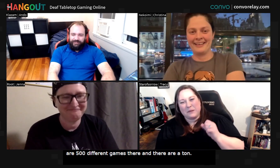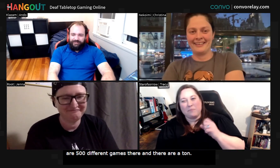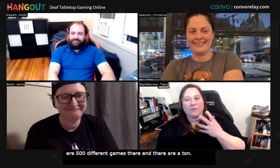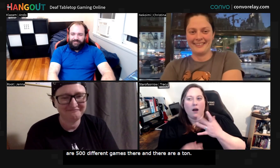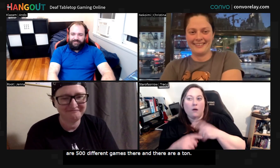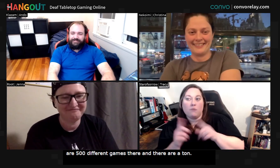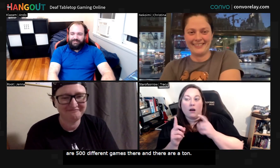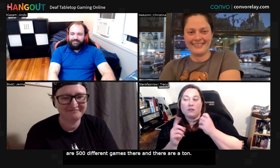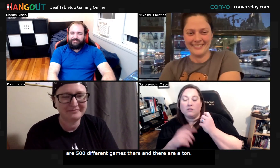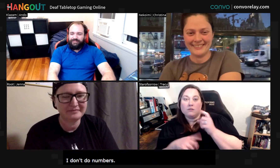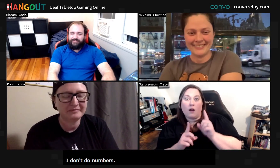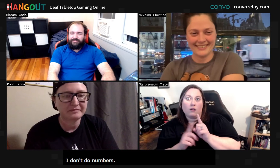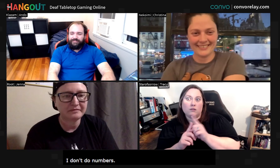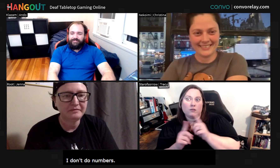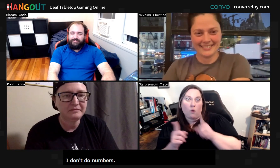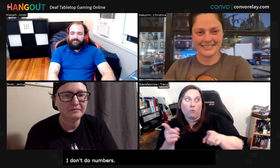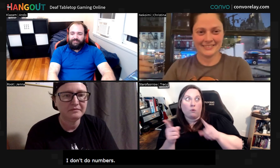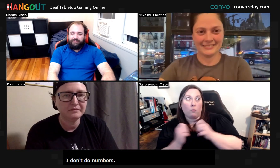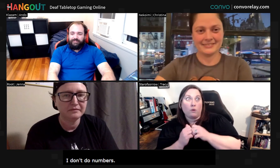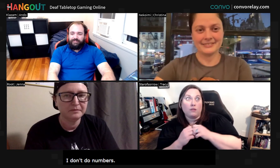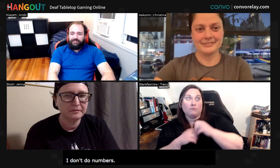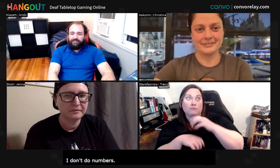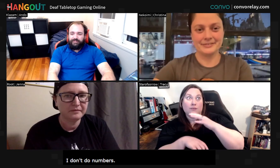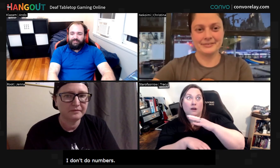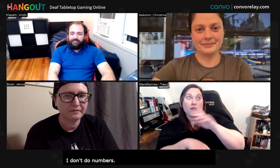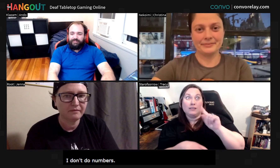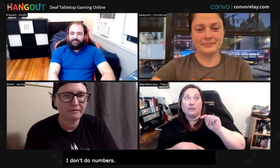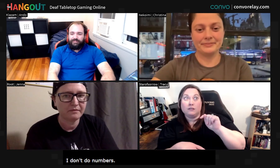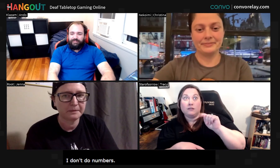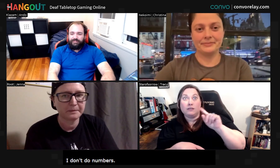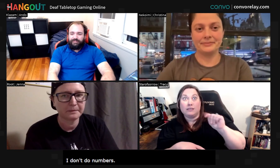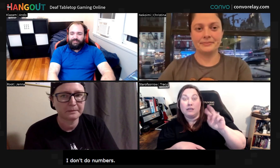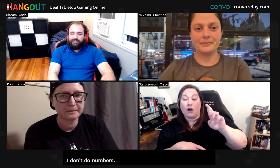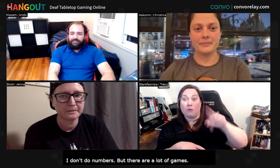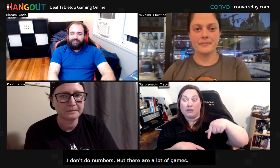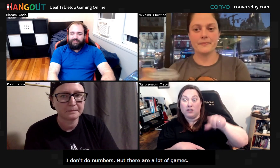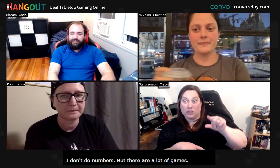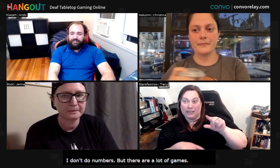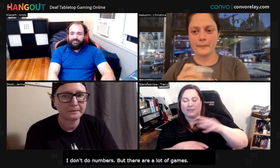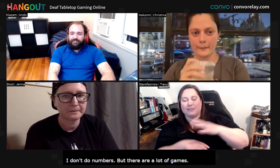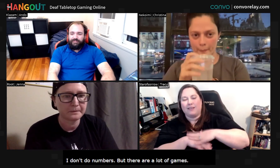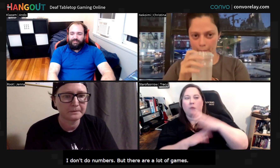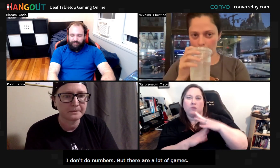But there are a lot of games. Tracy here also with the